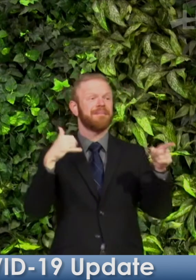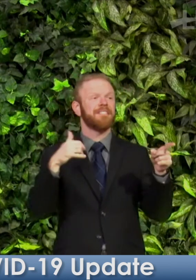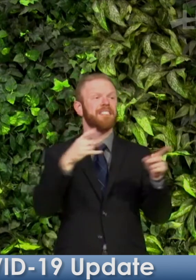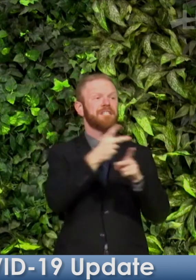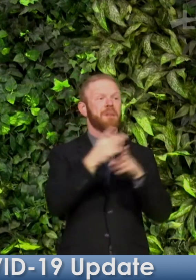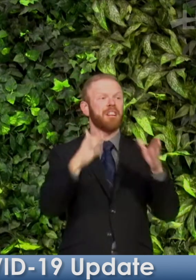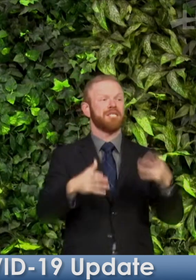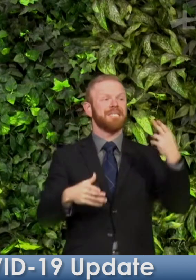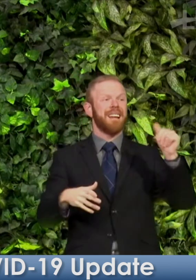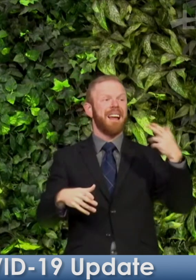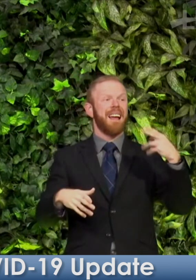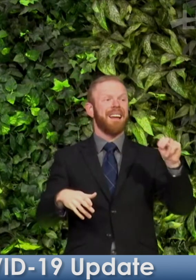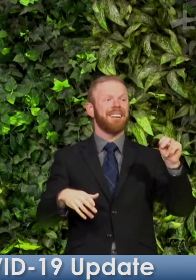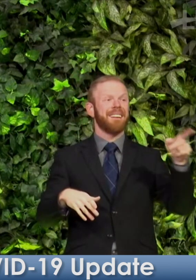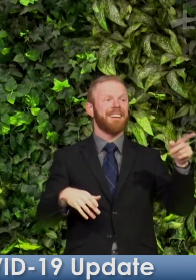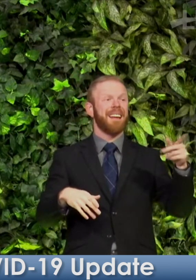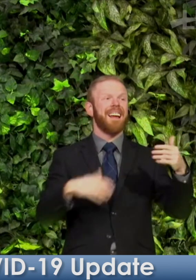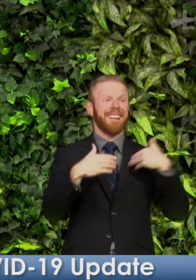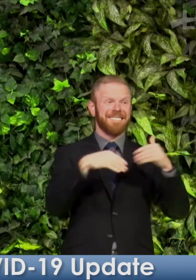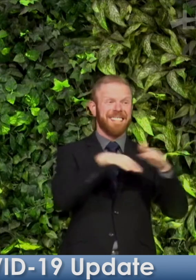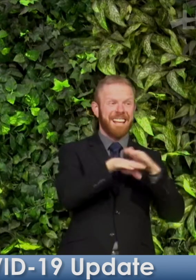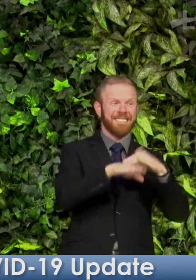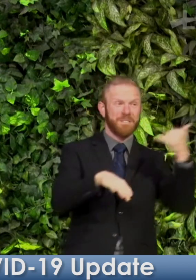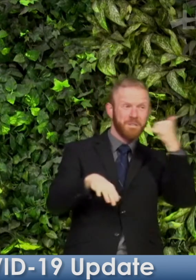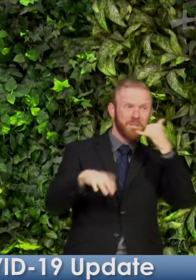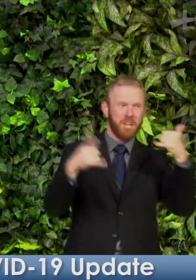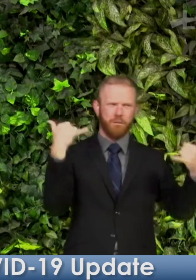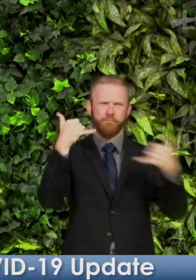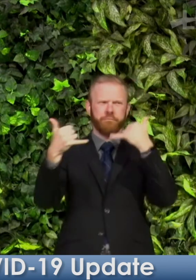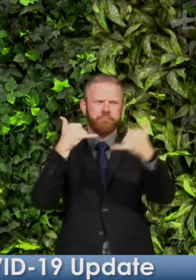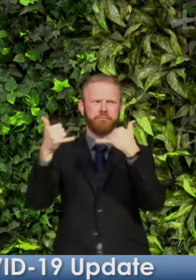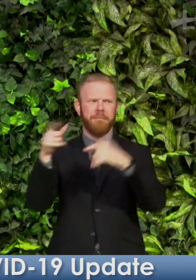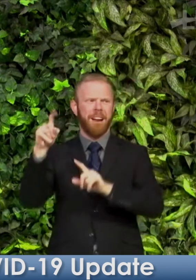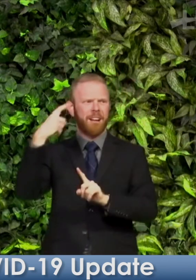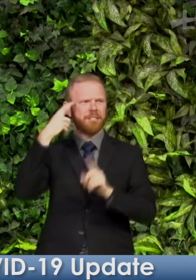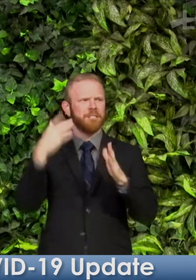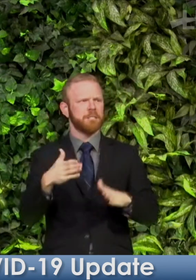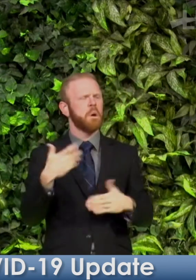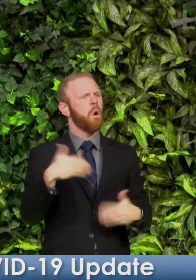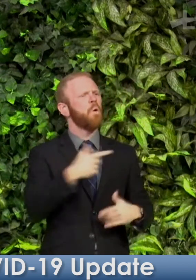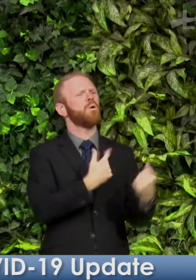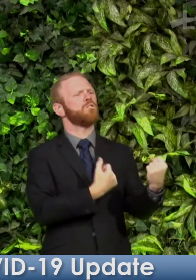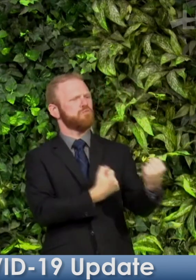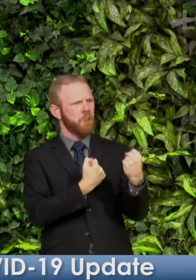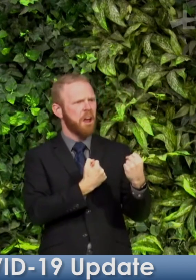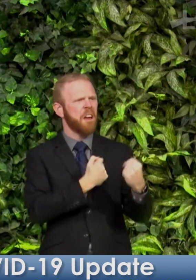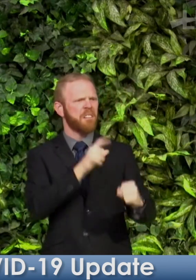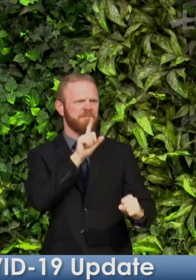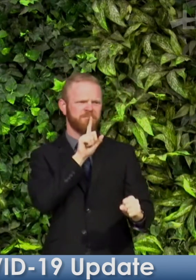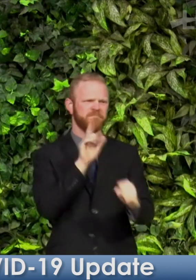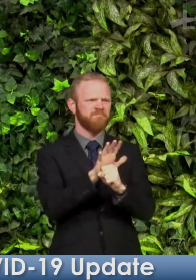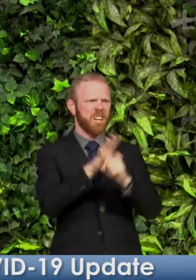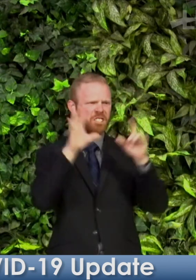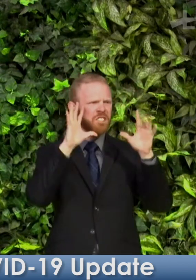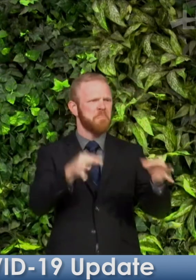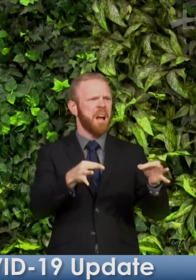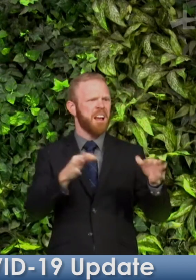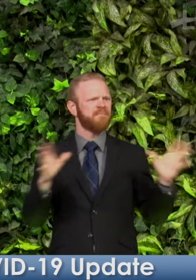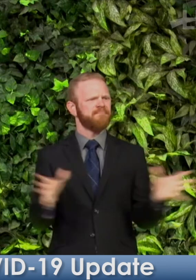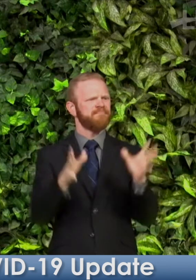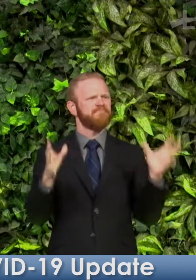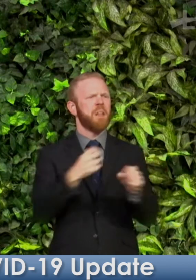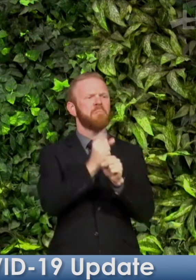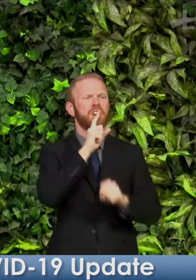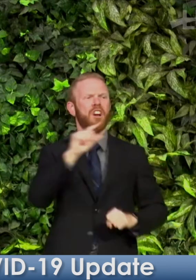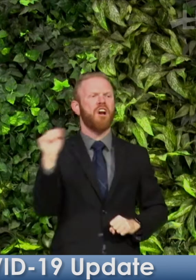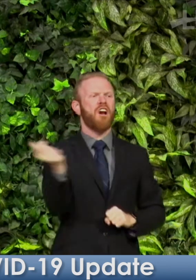been fierce in terms of her conviction, her faith and devotion to the cause that unites each and every one of us here today, including